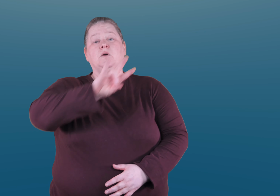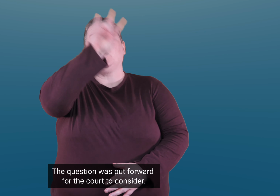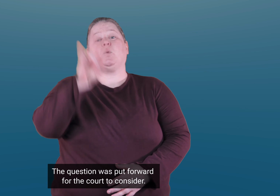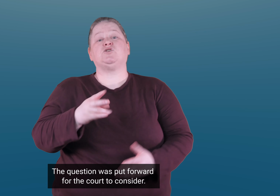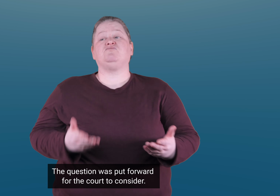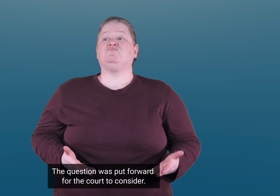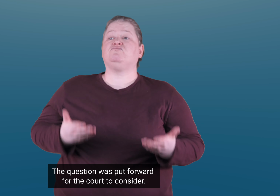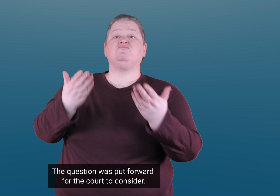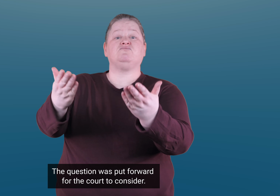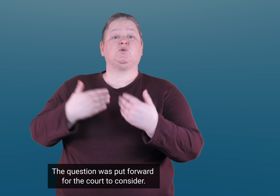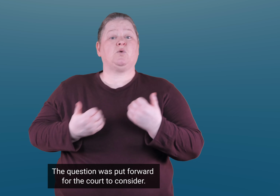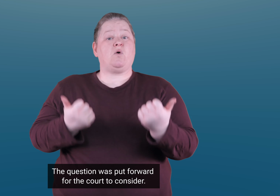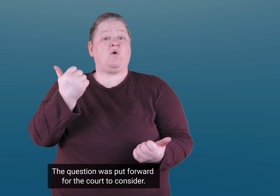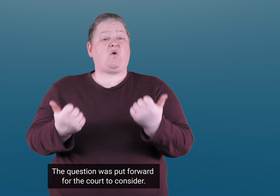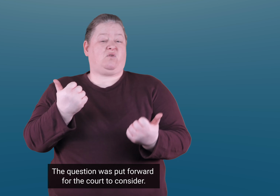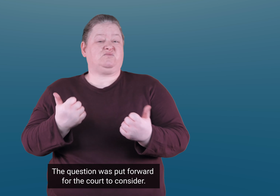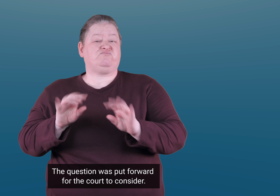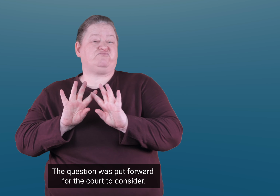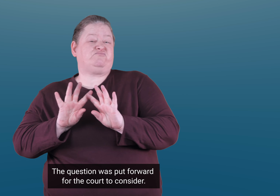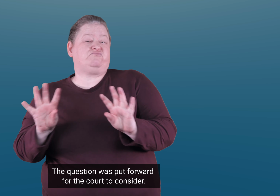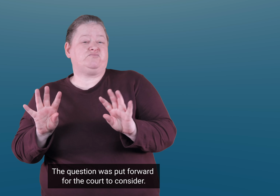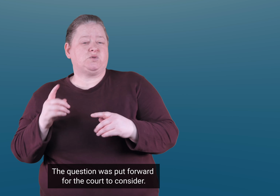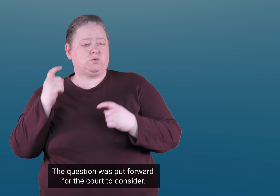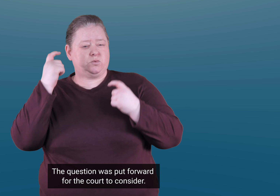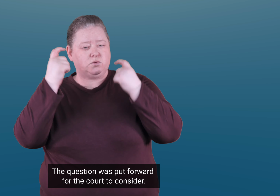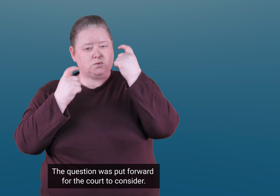The question was put forward for the court to consider.